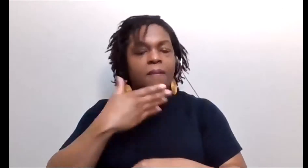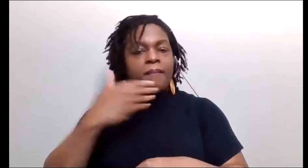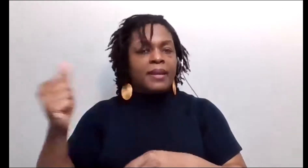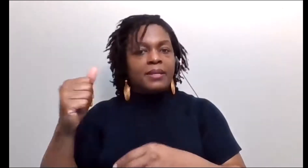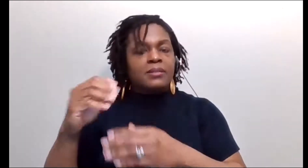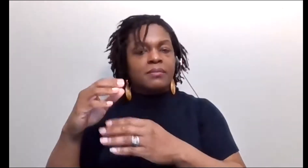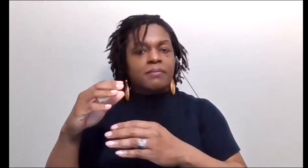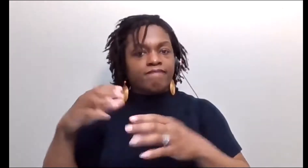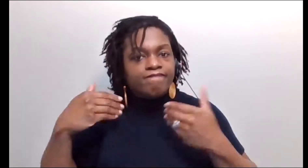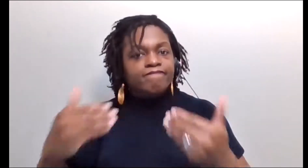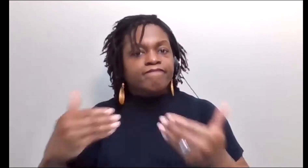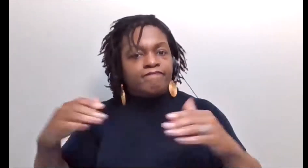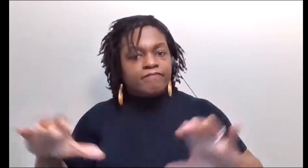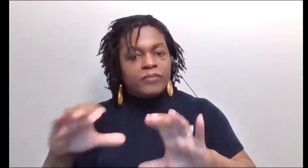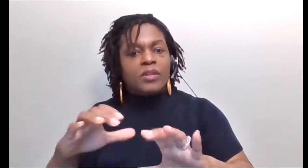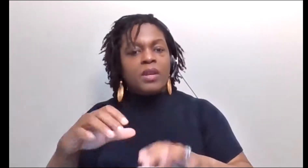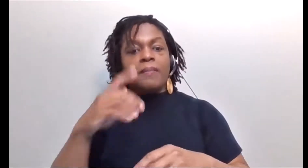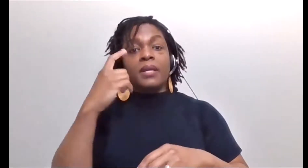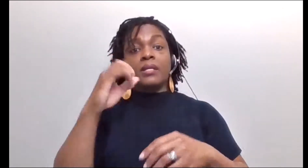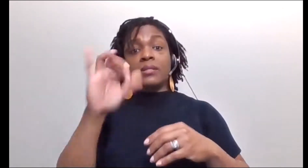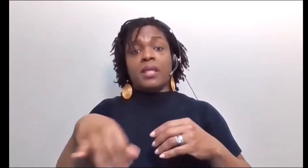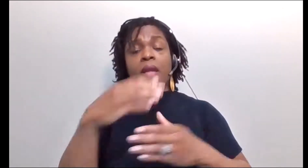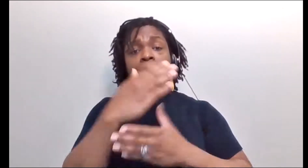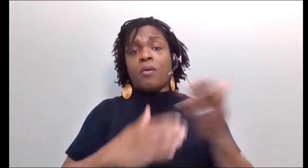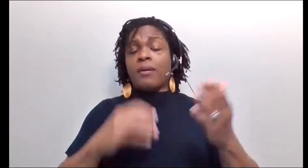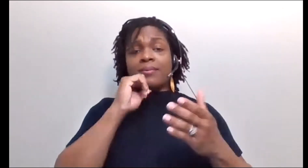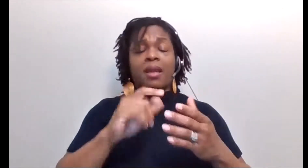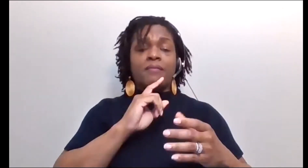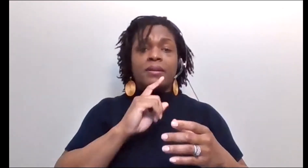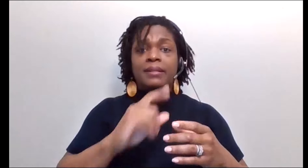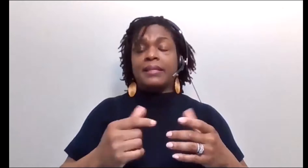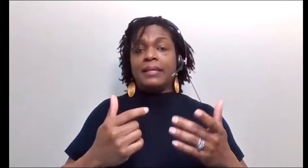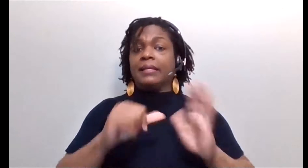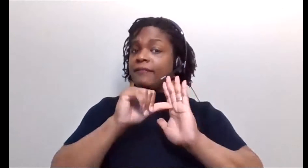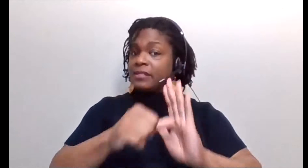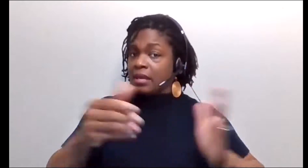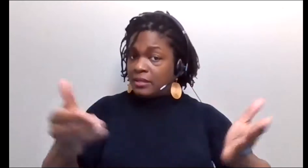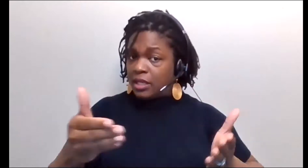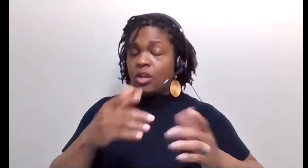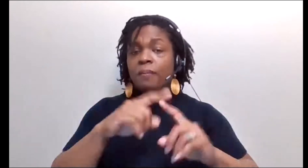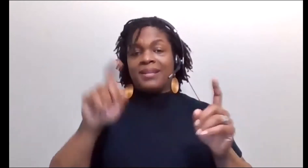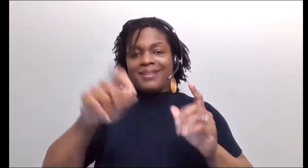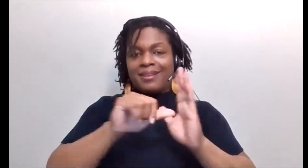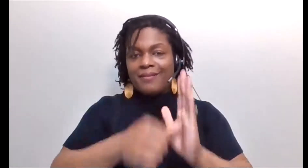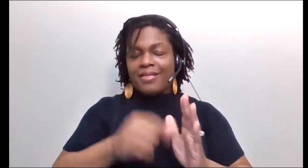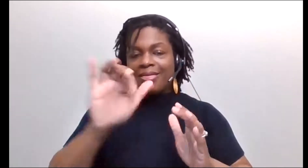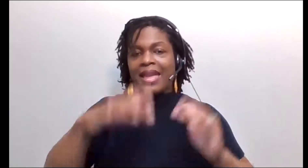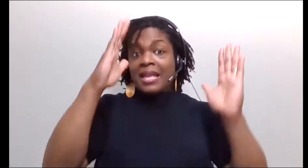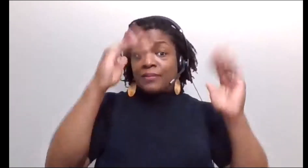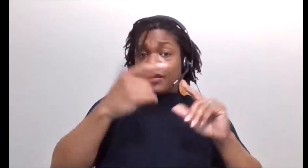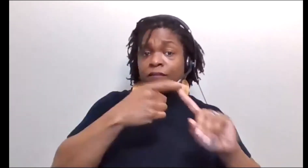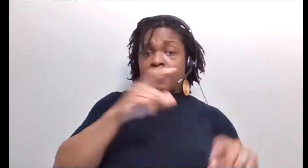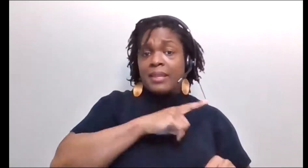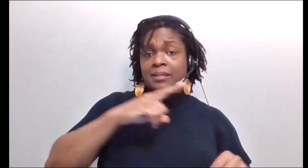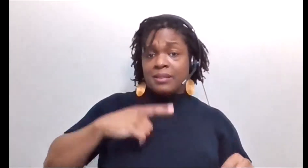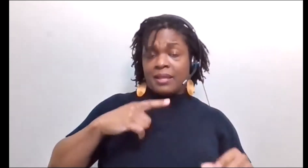piece that's not really being highlighted here that we need to highlight is that the expectation from the legislator is some